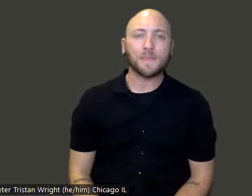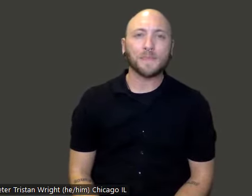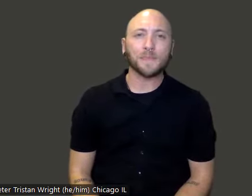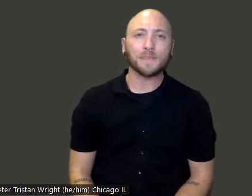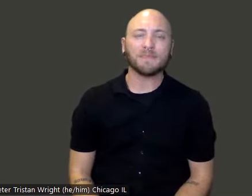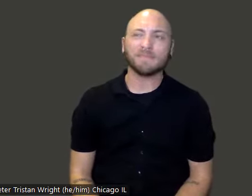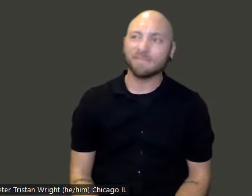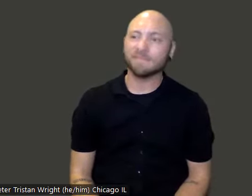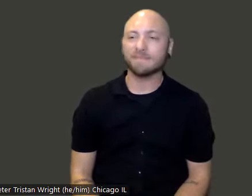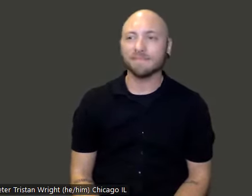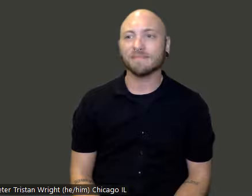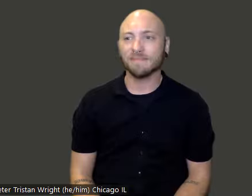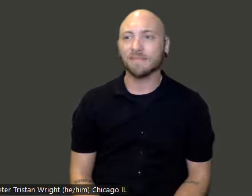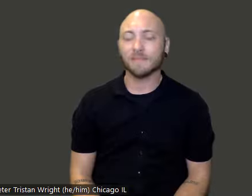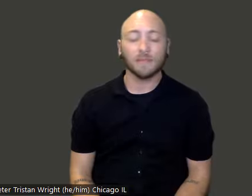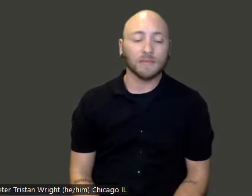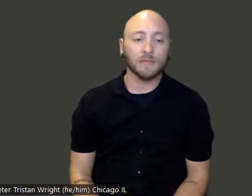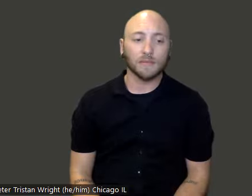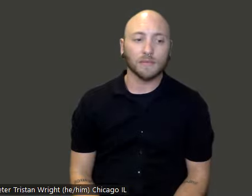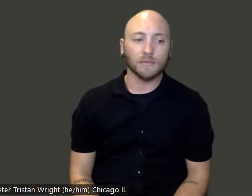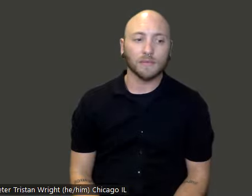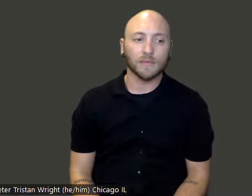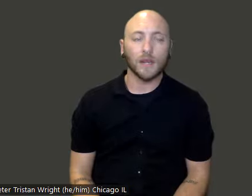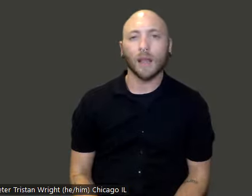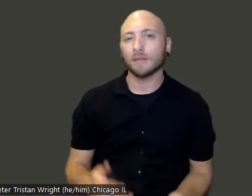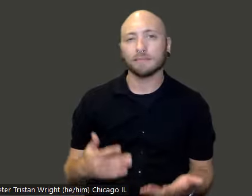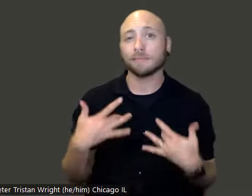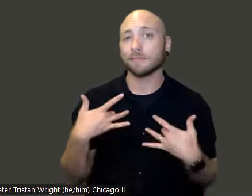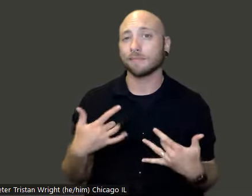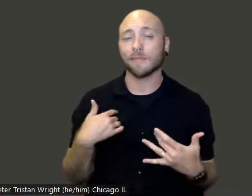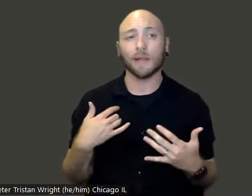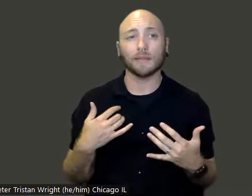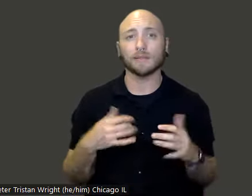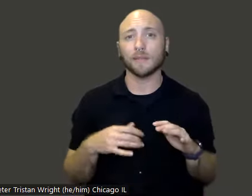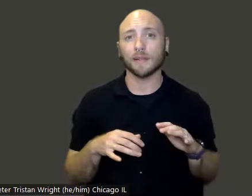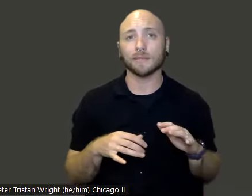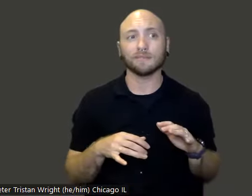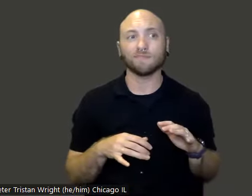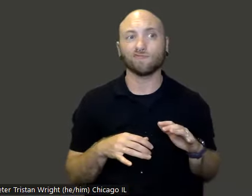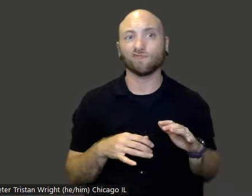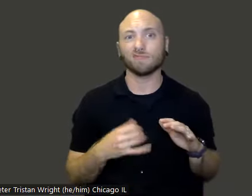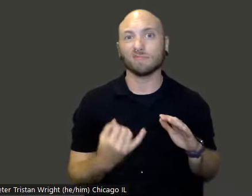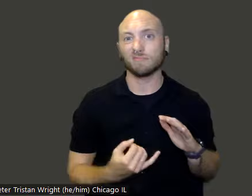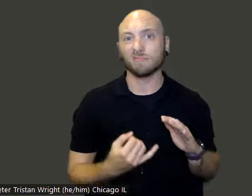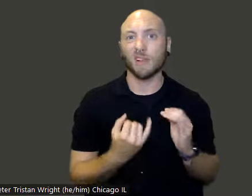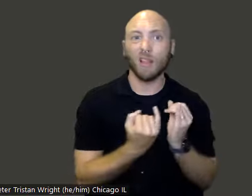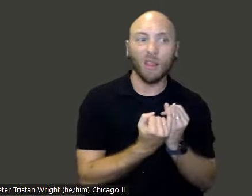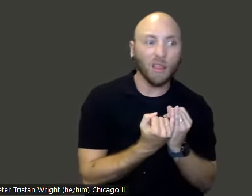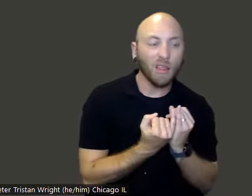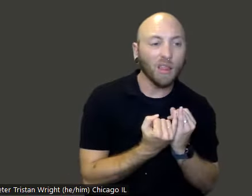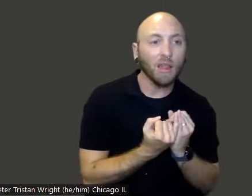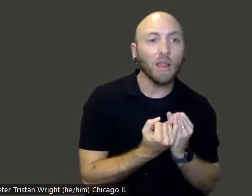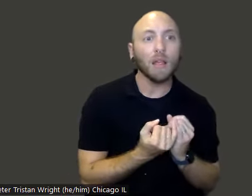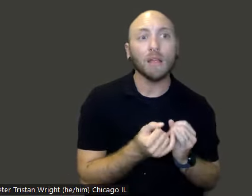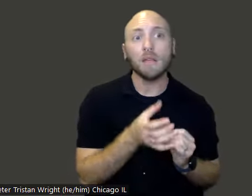I just kind of kept doing my isolating thing, and my mom got sicker, and my dad